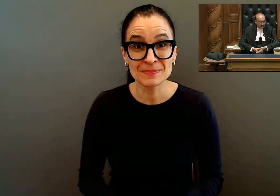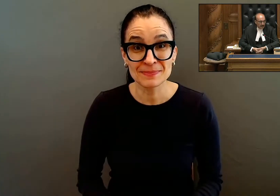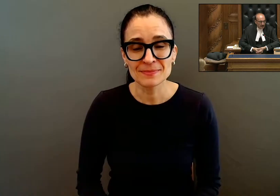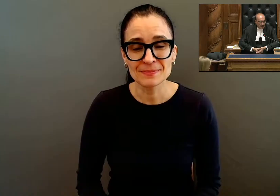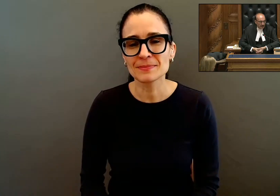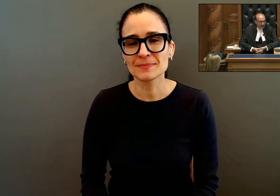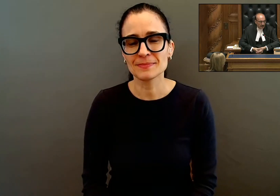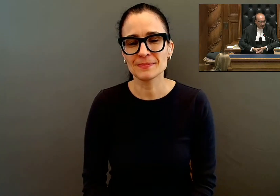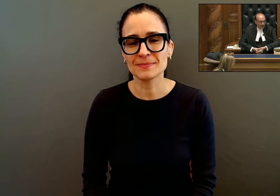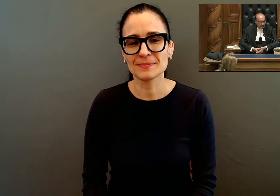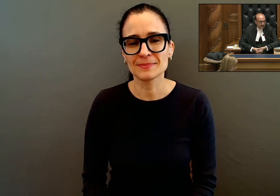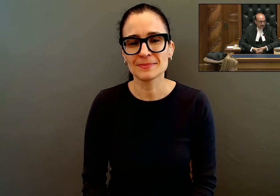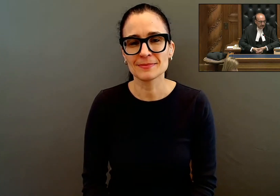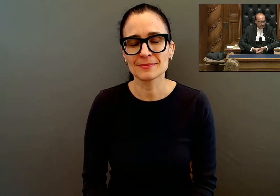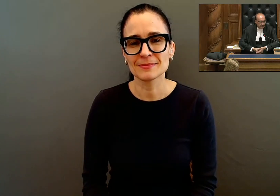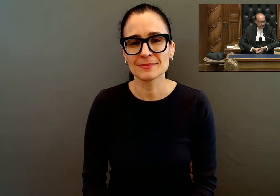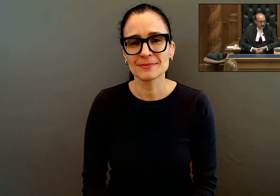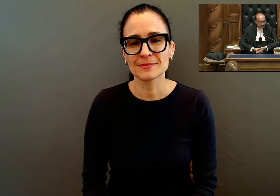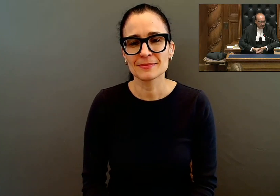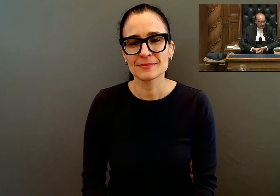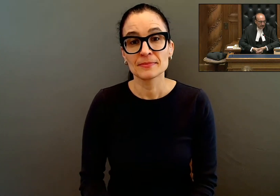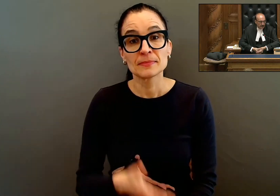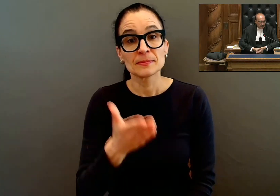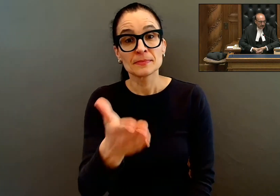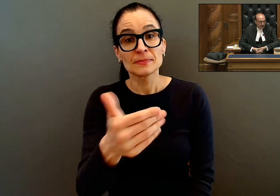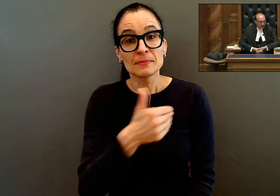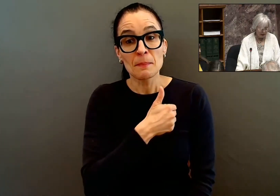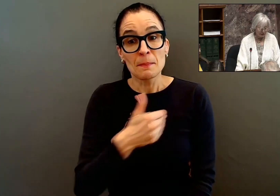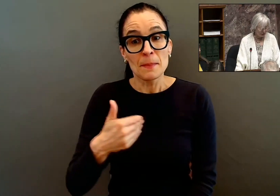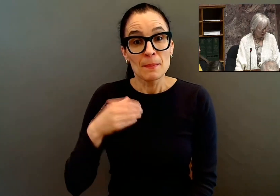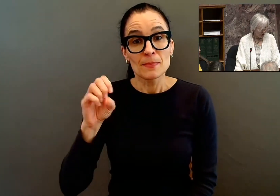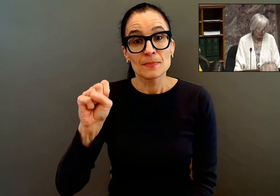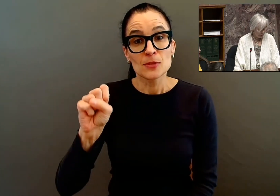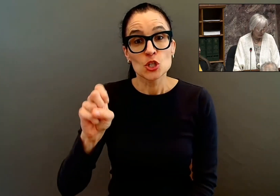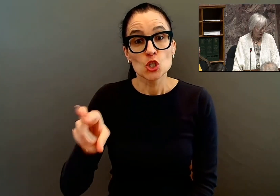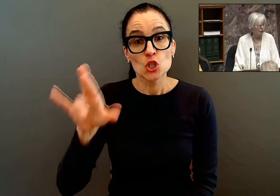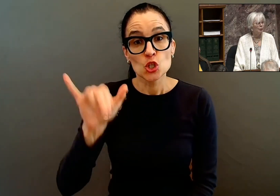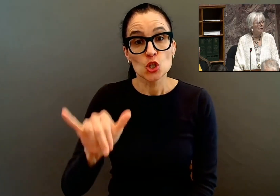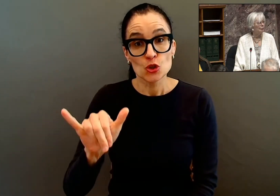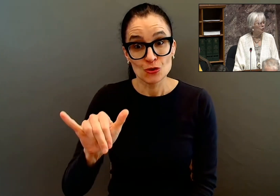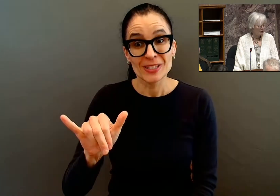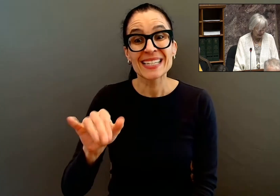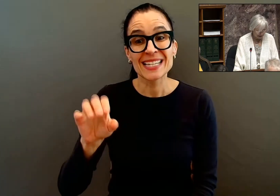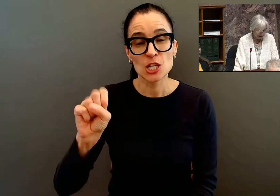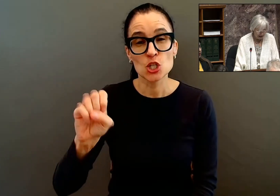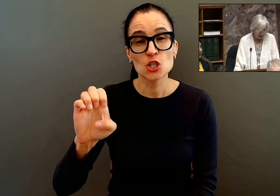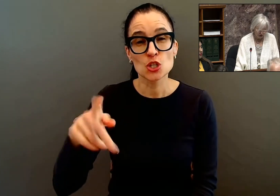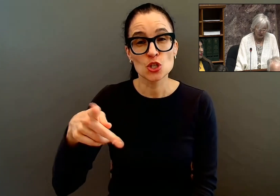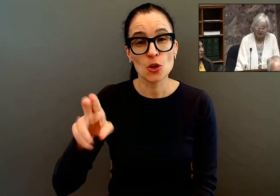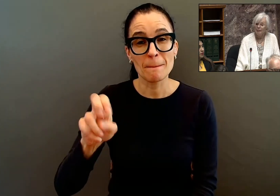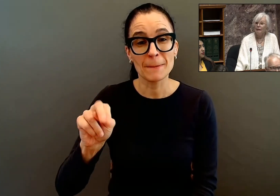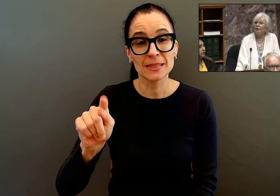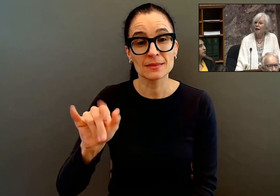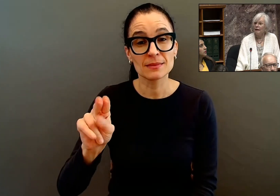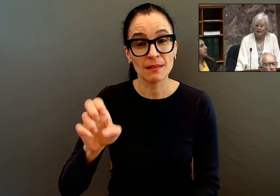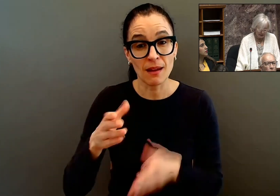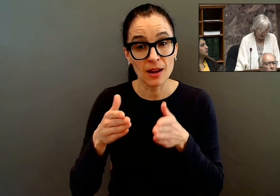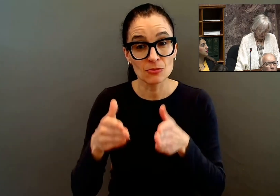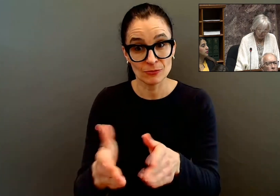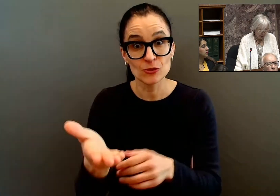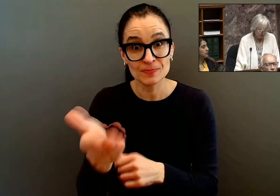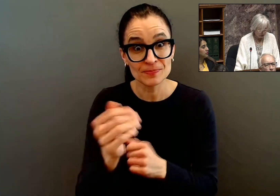Member for Surrey Serpentine River. Thank you, Mr. Speaker. I rise to talk about an incredible destination in my